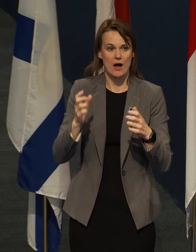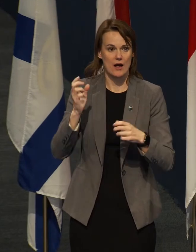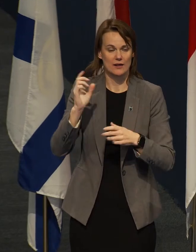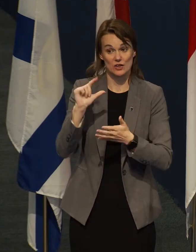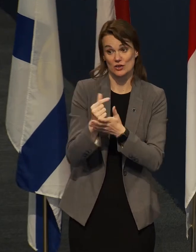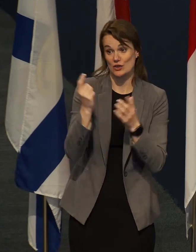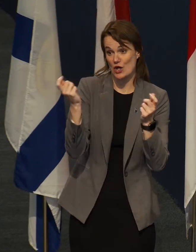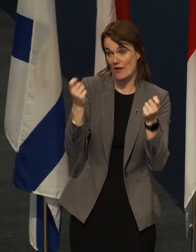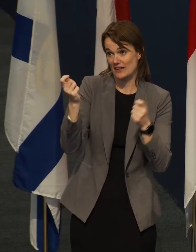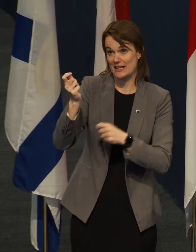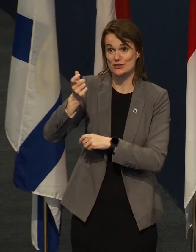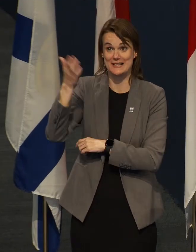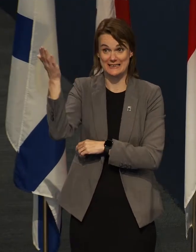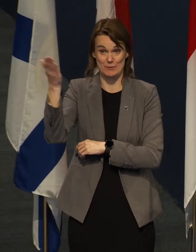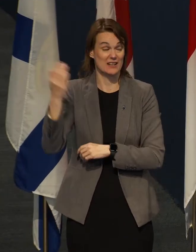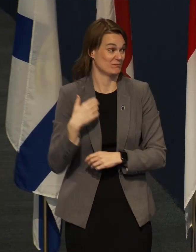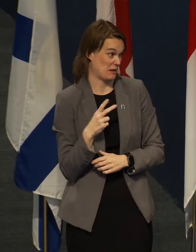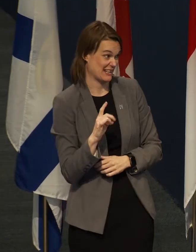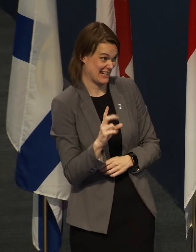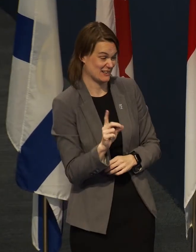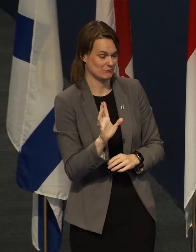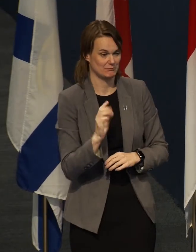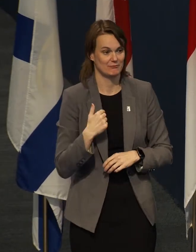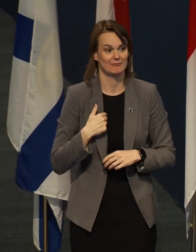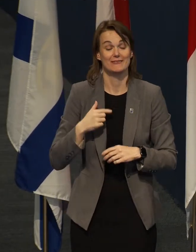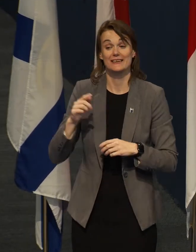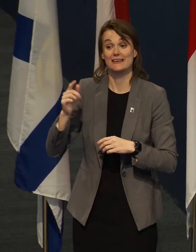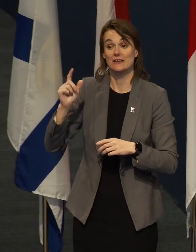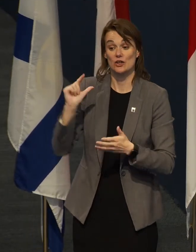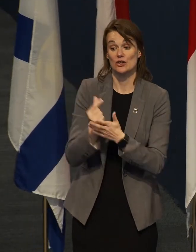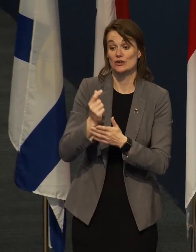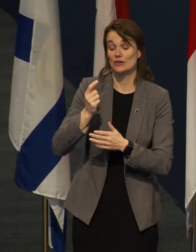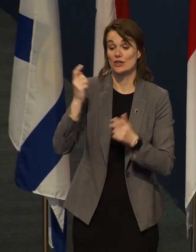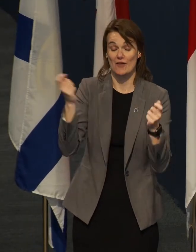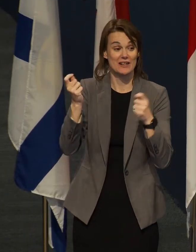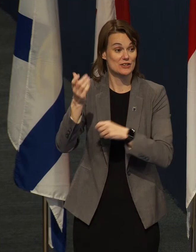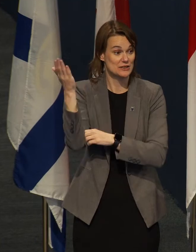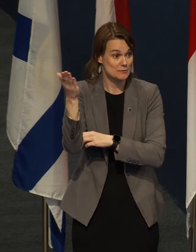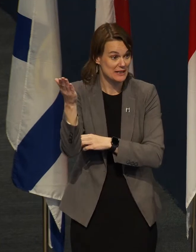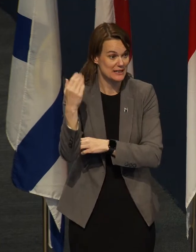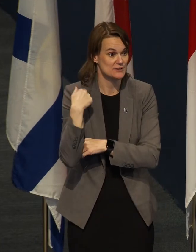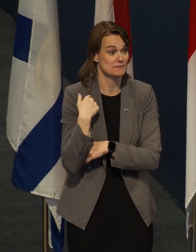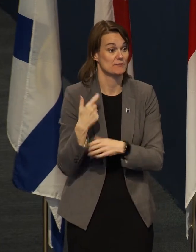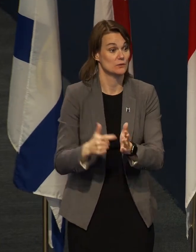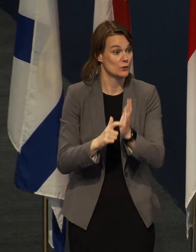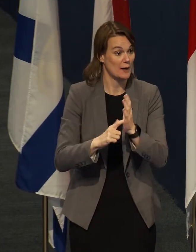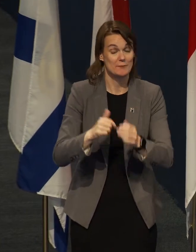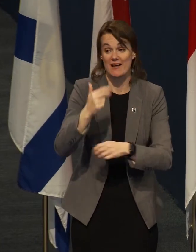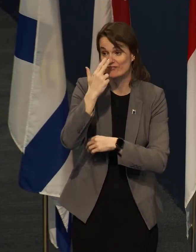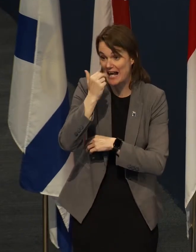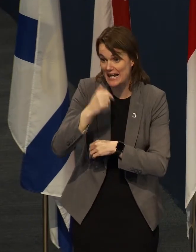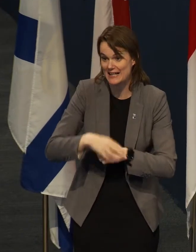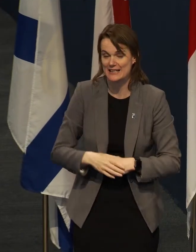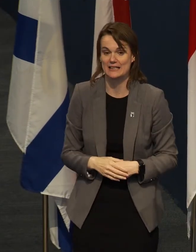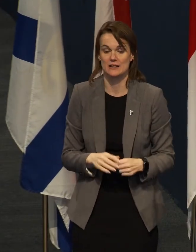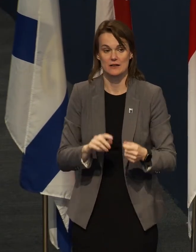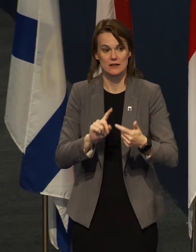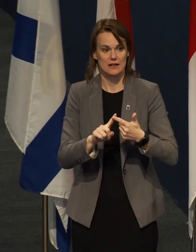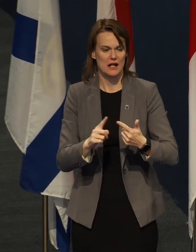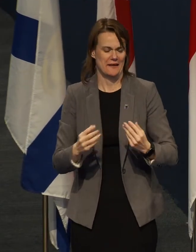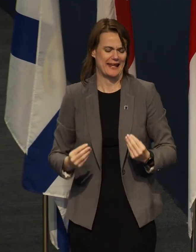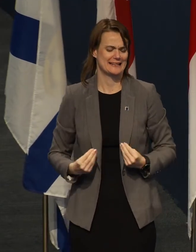I did, write me a convocation speech, and I said I want it to be funny,